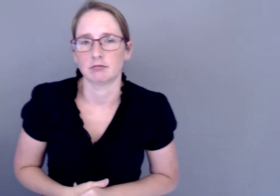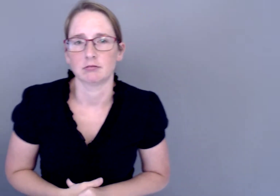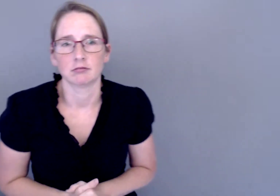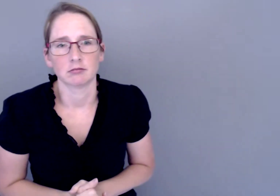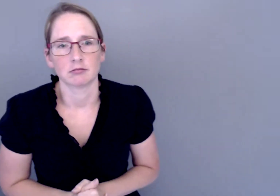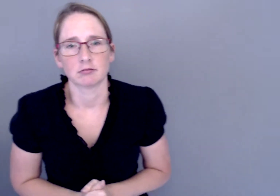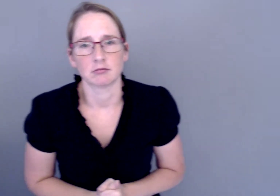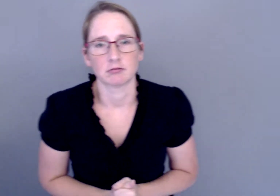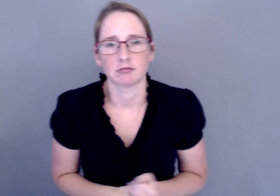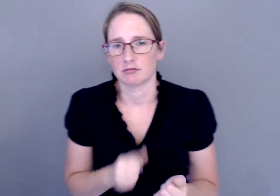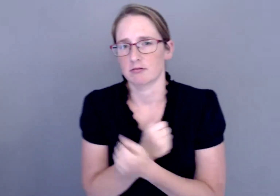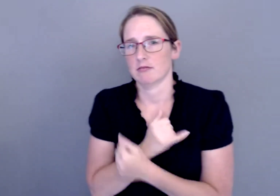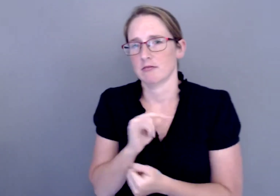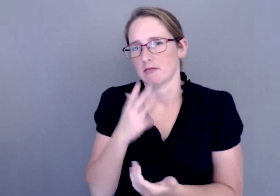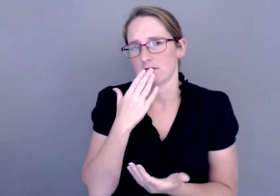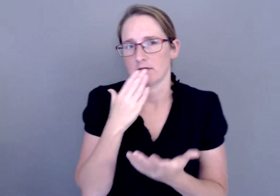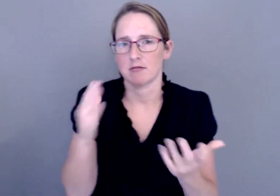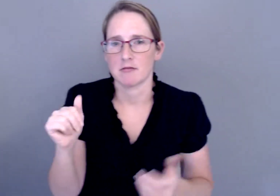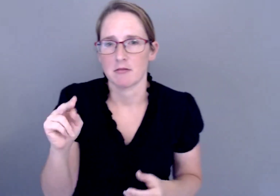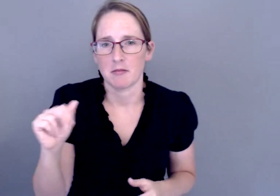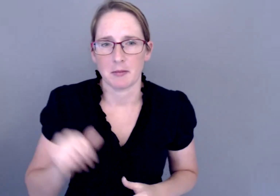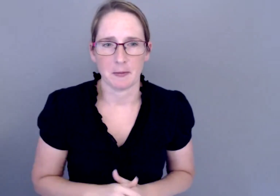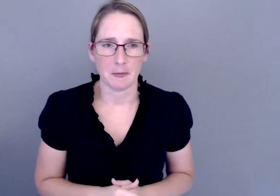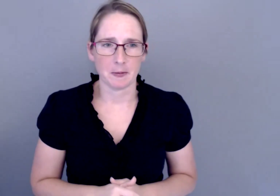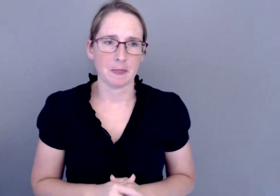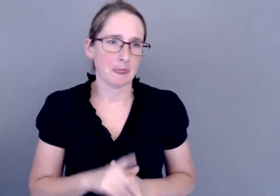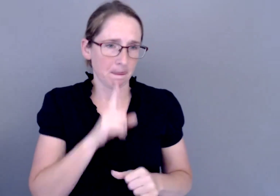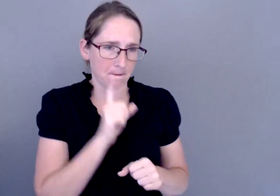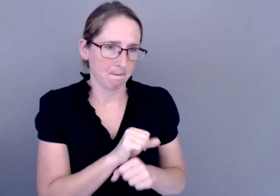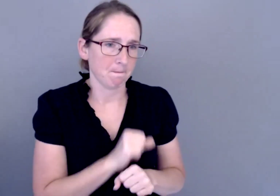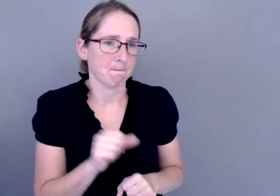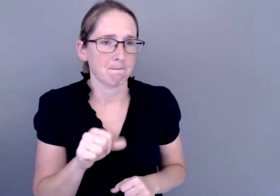I love that. Thank you so much, Anna. Absolutely.